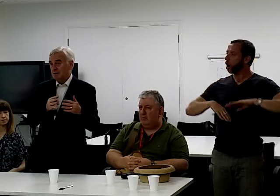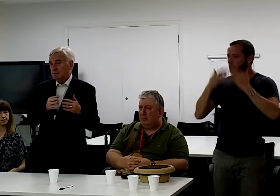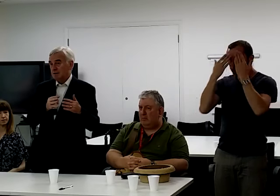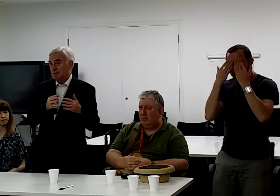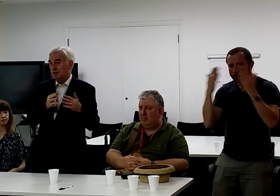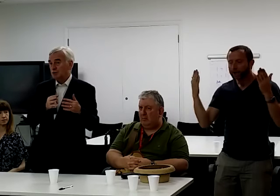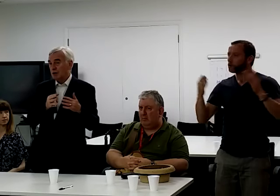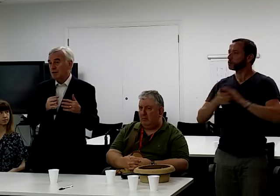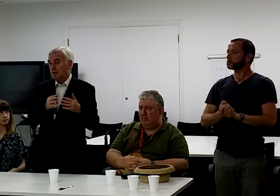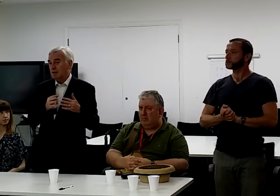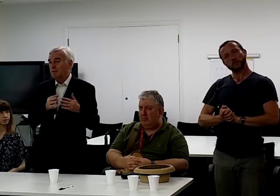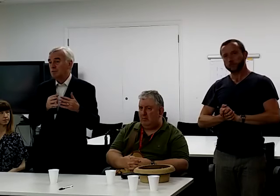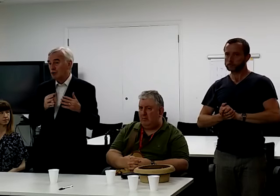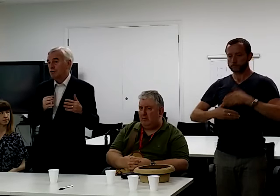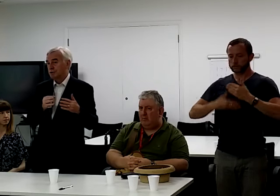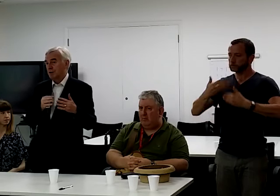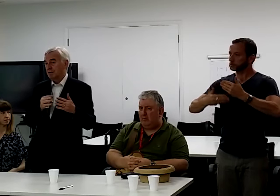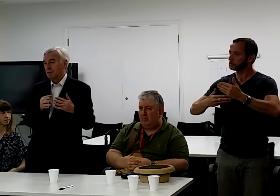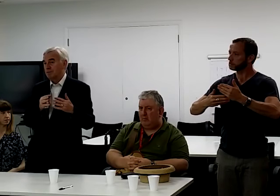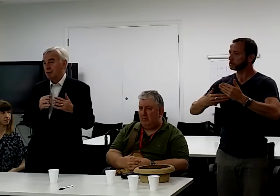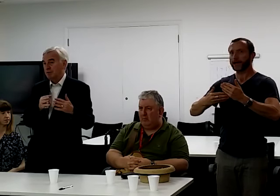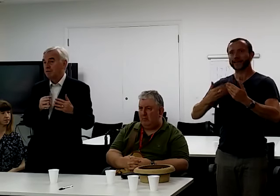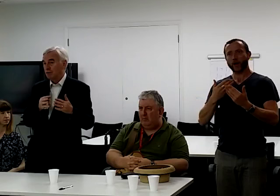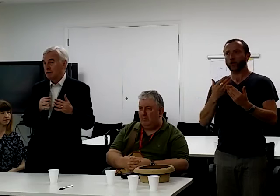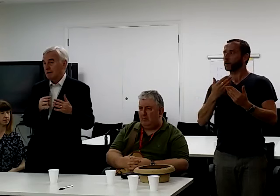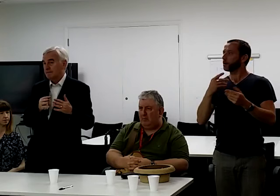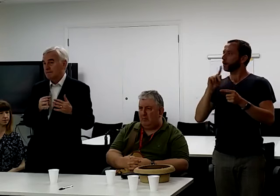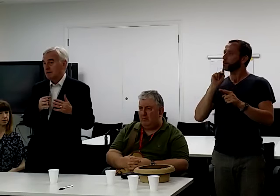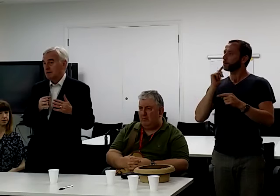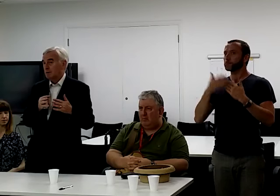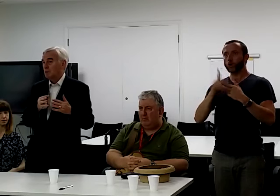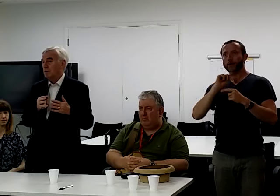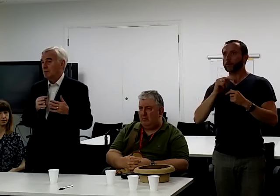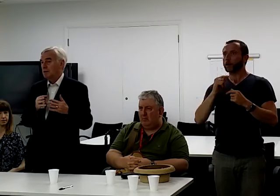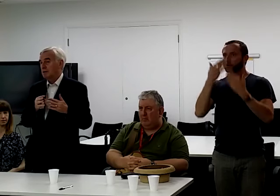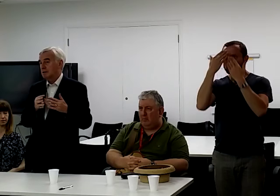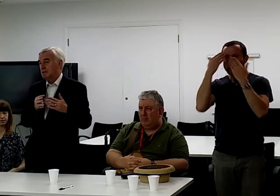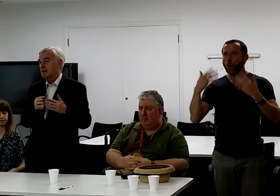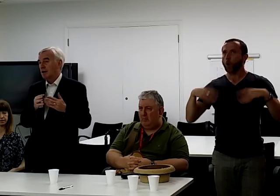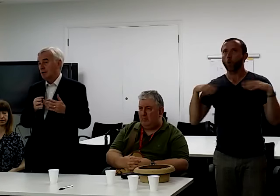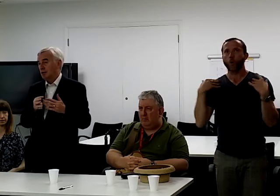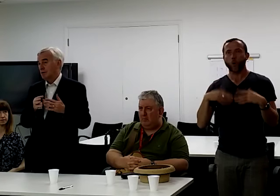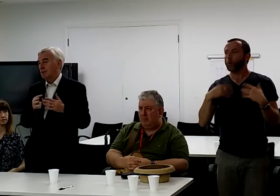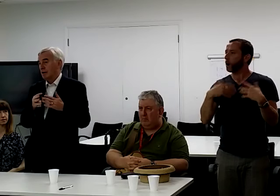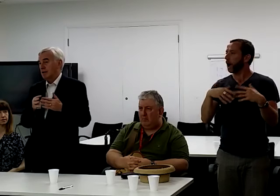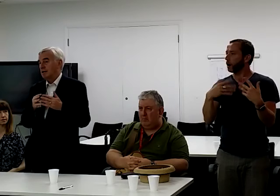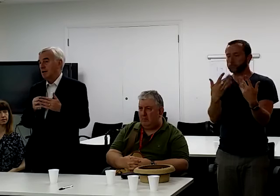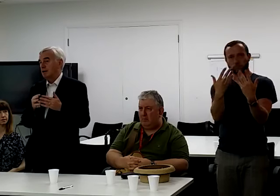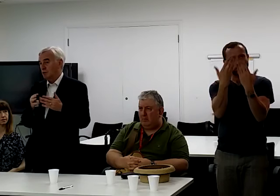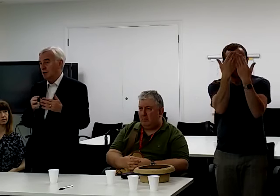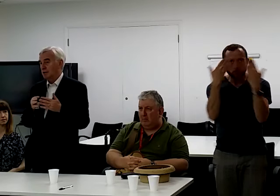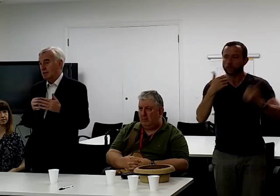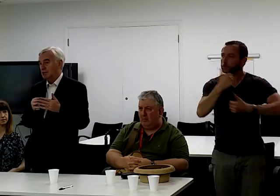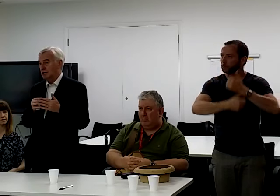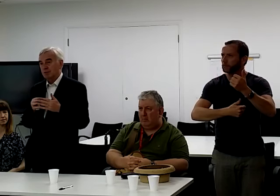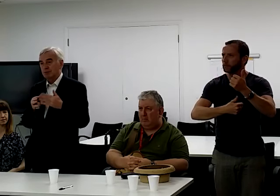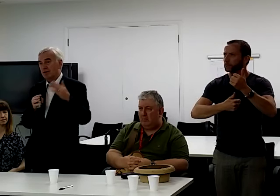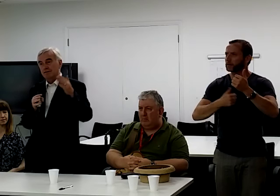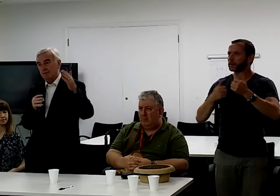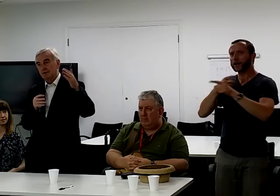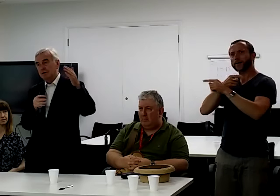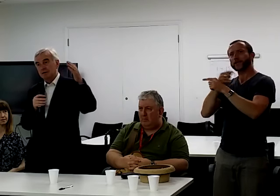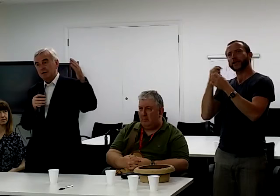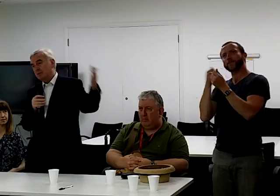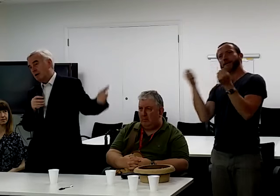dignity, and he's won even more respect from people for that. When we, this argument that he can't win